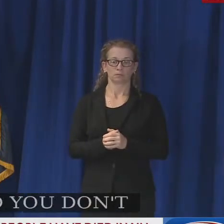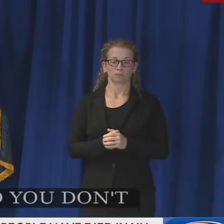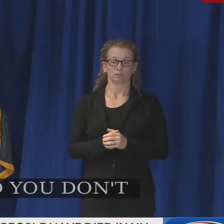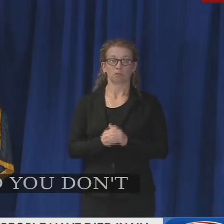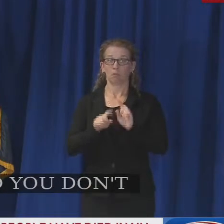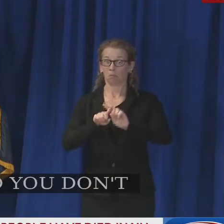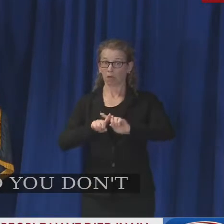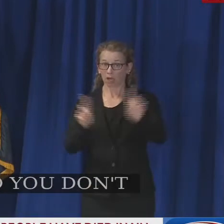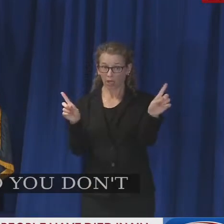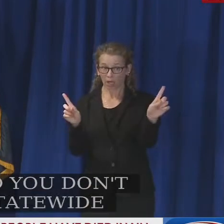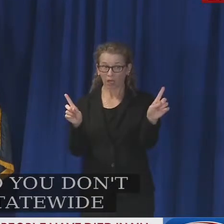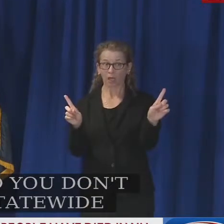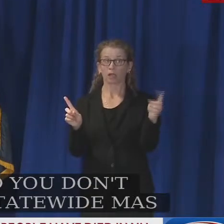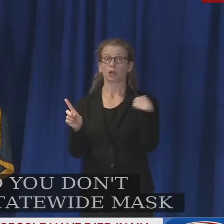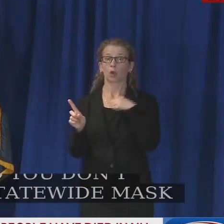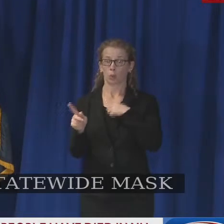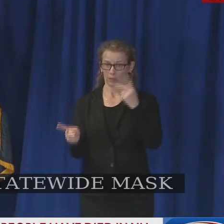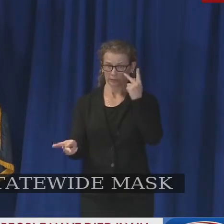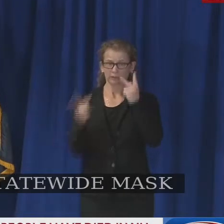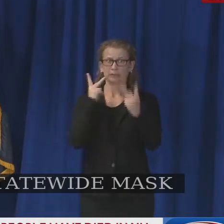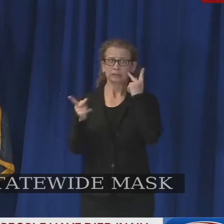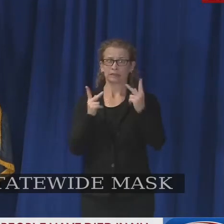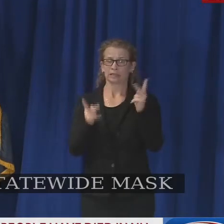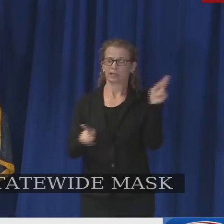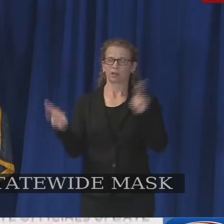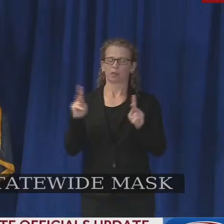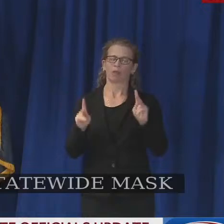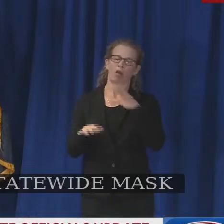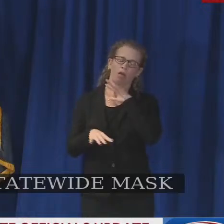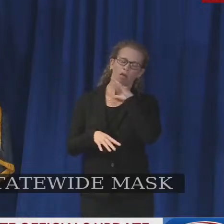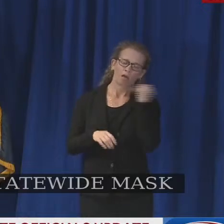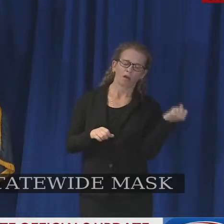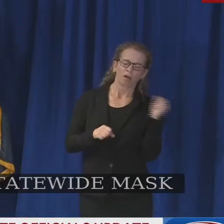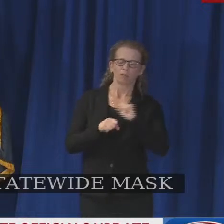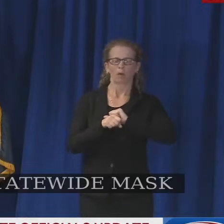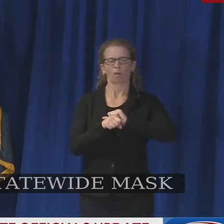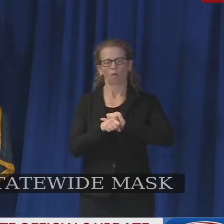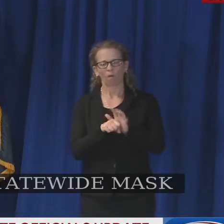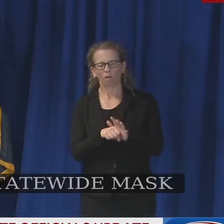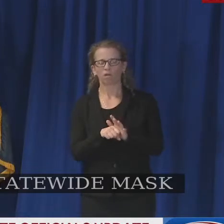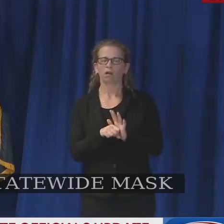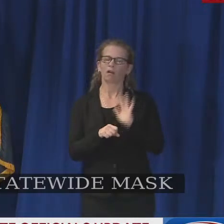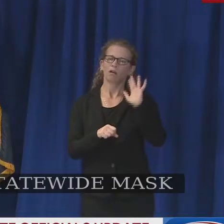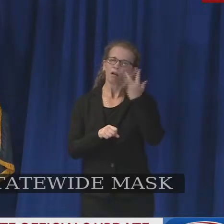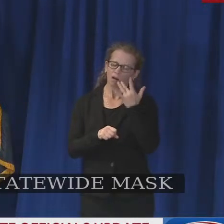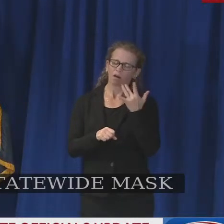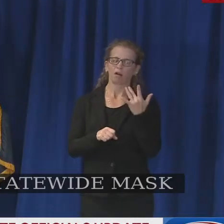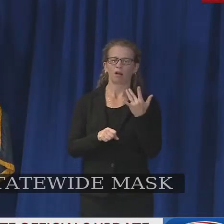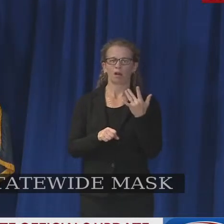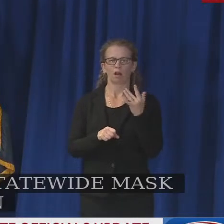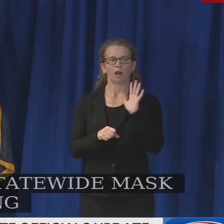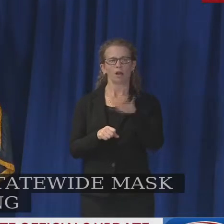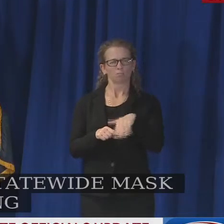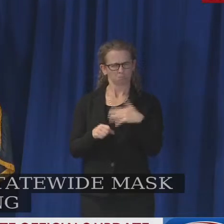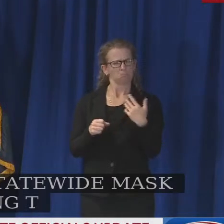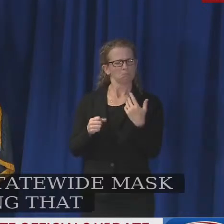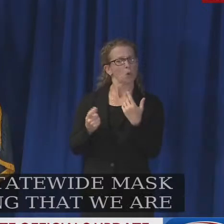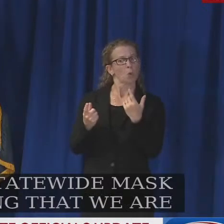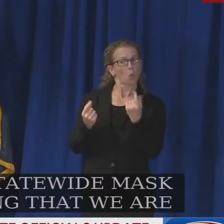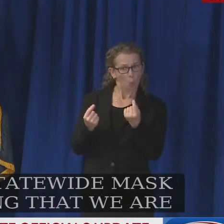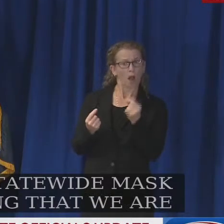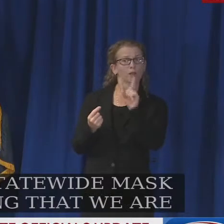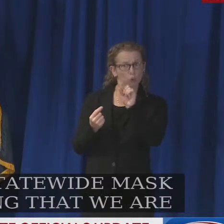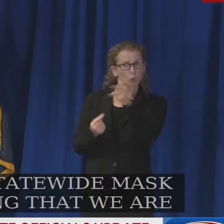seeing a lot of COVID-19 fatigue amongst our readers and listeners, what are some things that you're